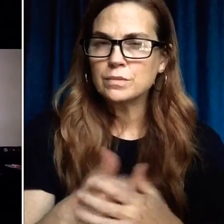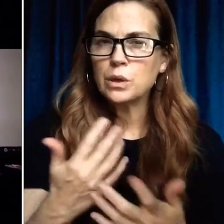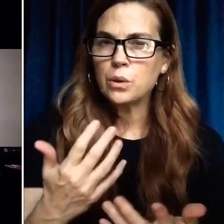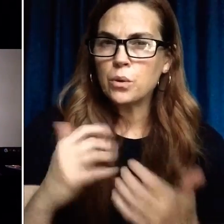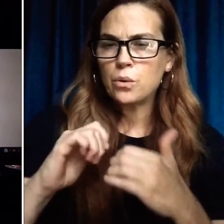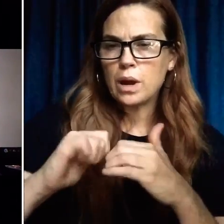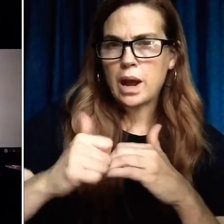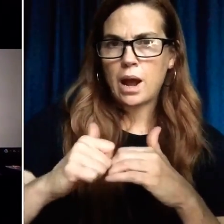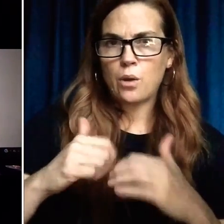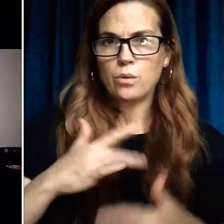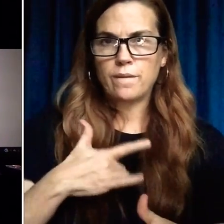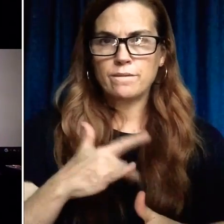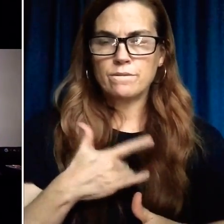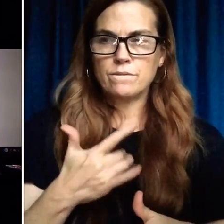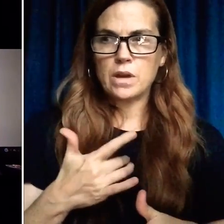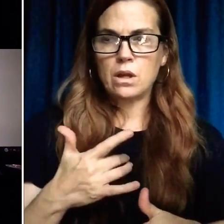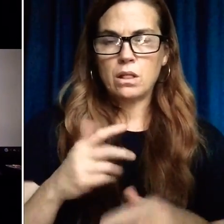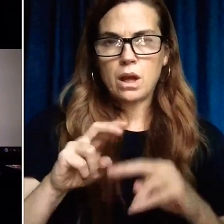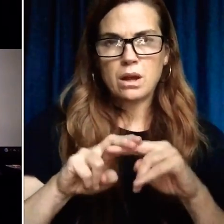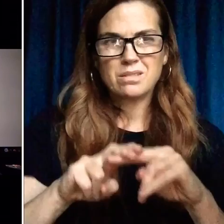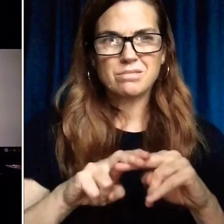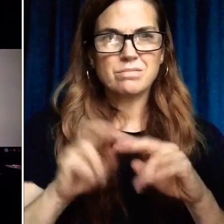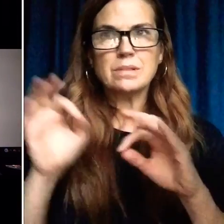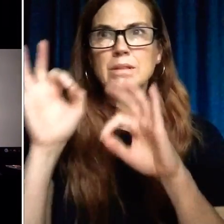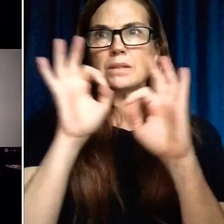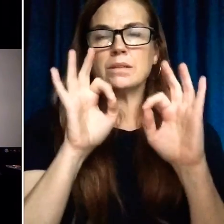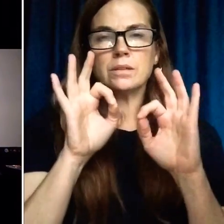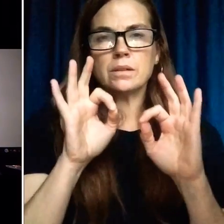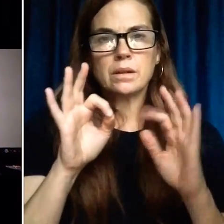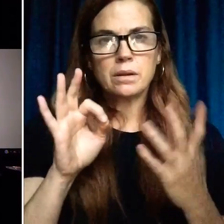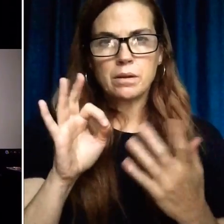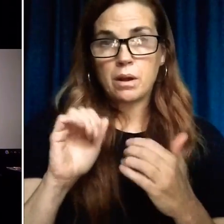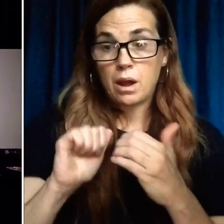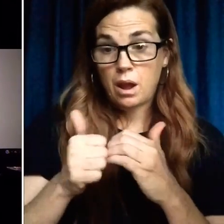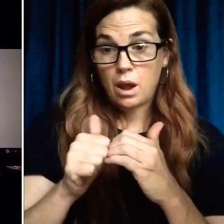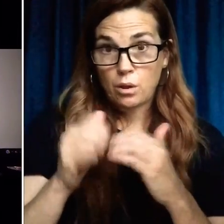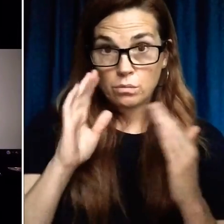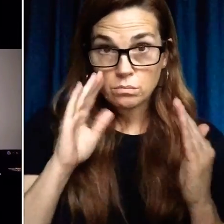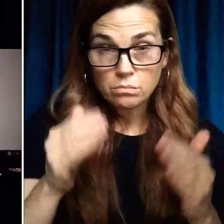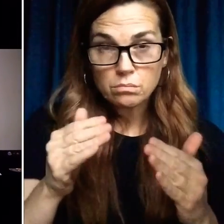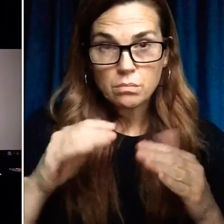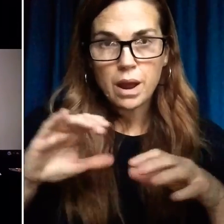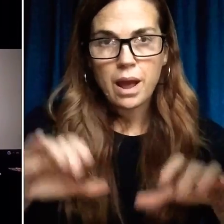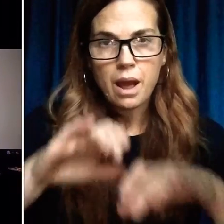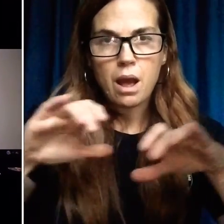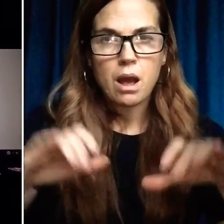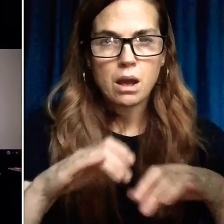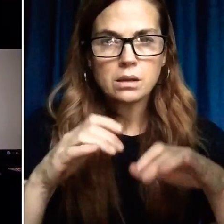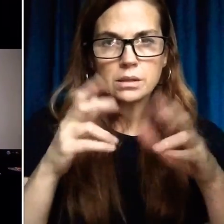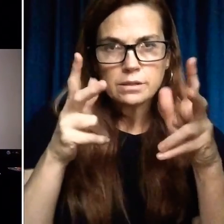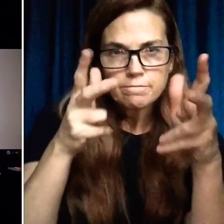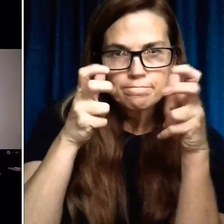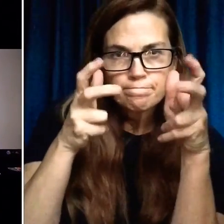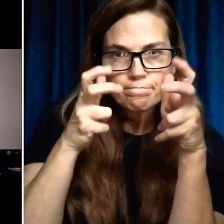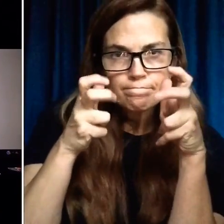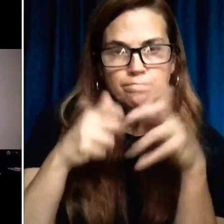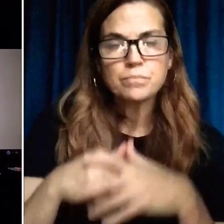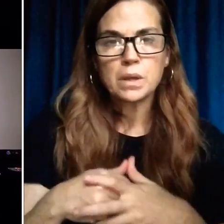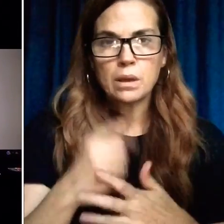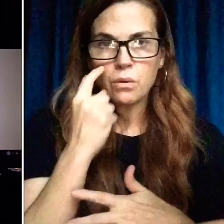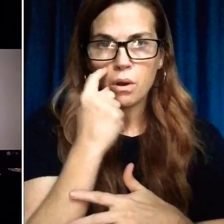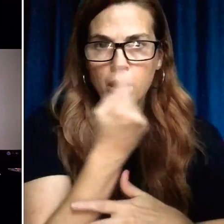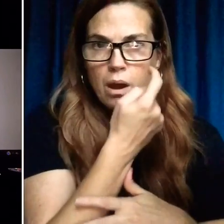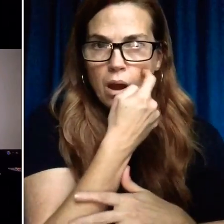ways to prevent feeling this way. Active listening can help. Here are a few ways to practice